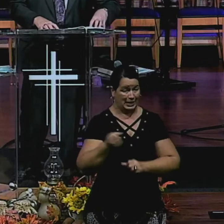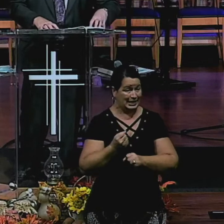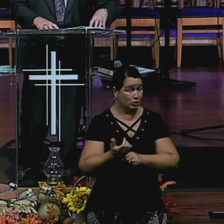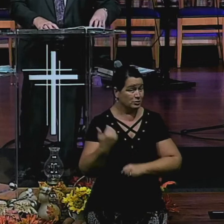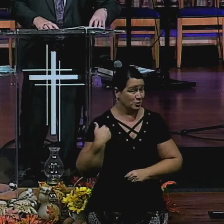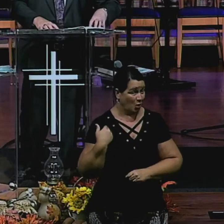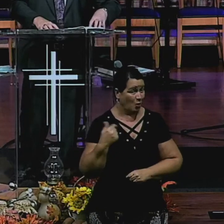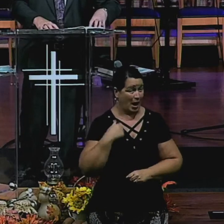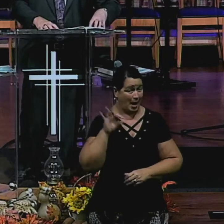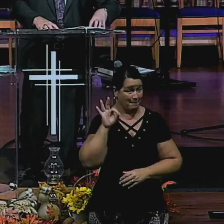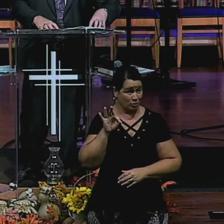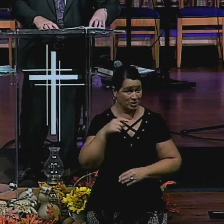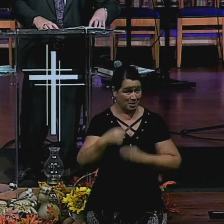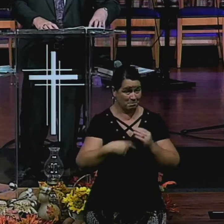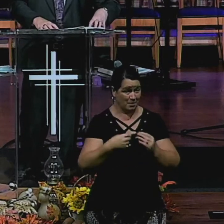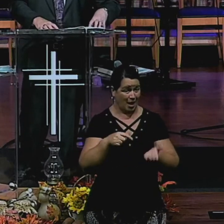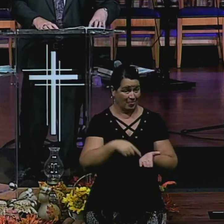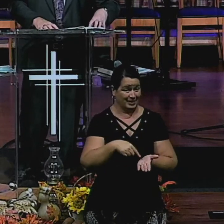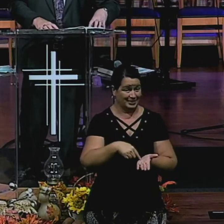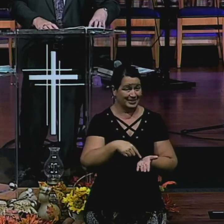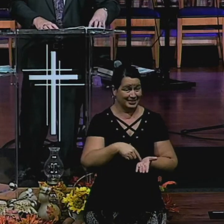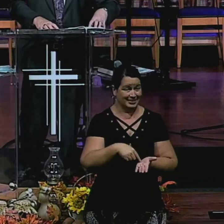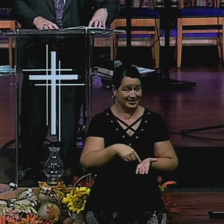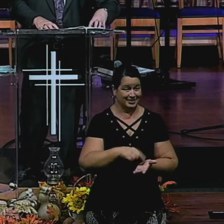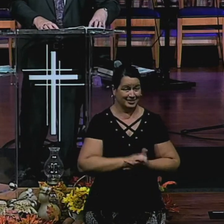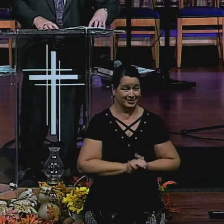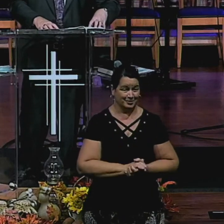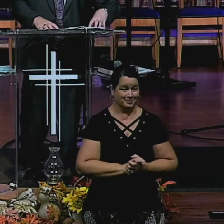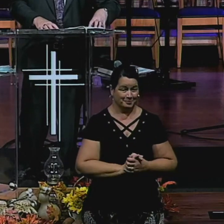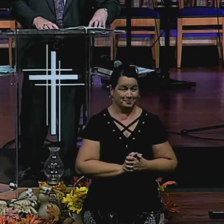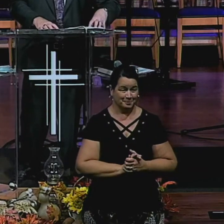ago when I preached this book.